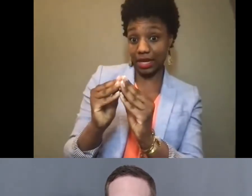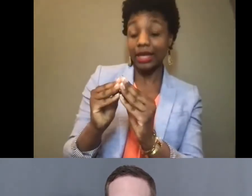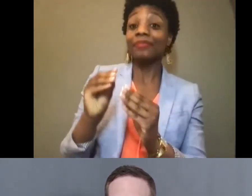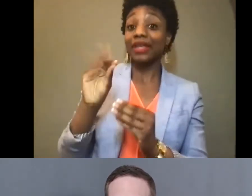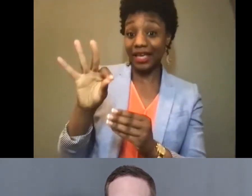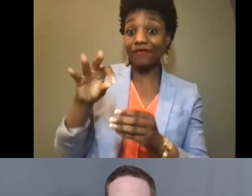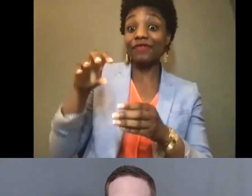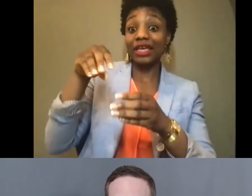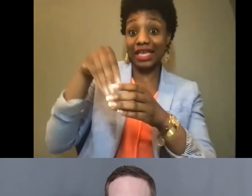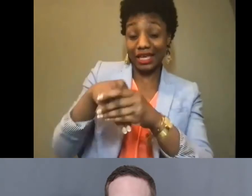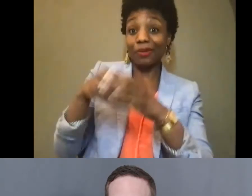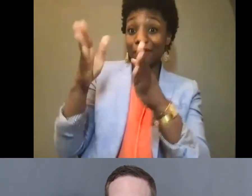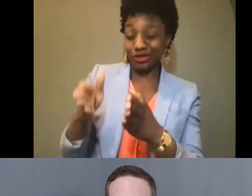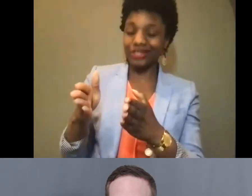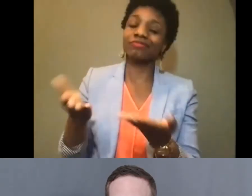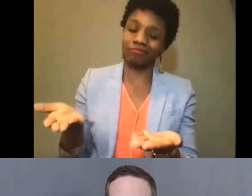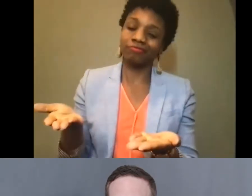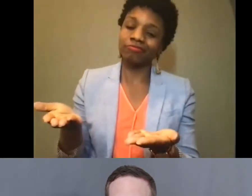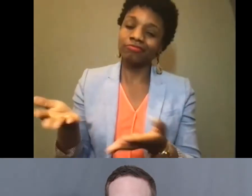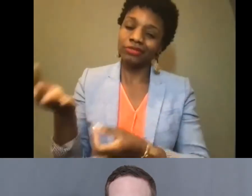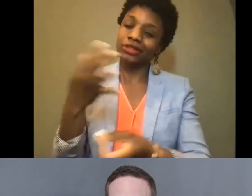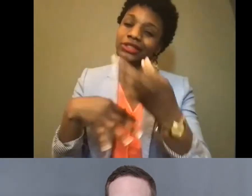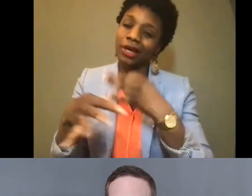a sub because they will be out of town.